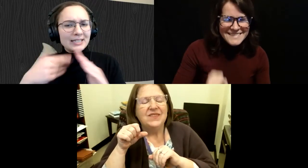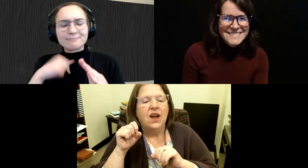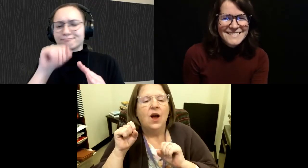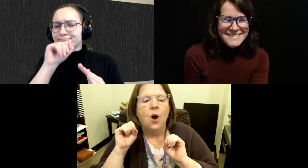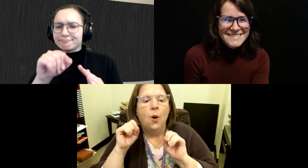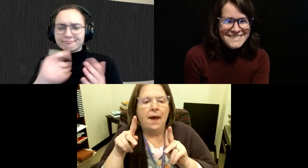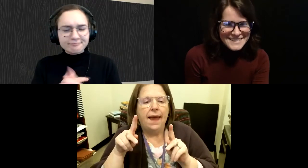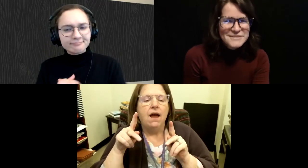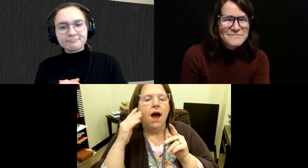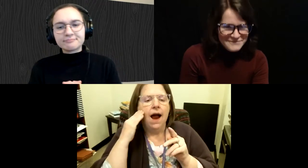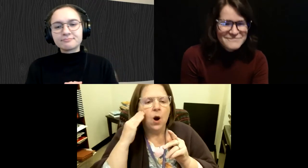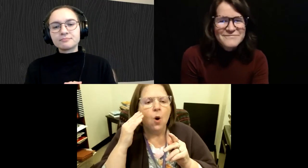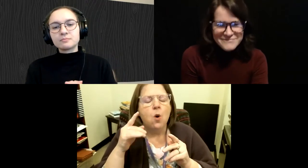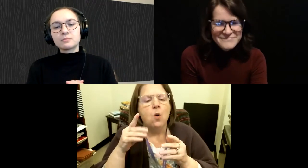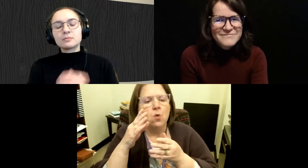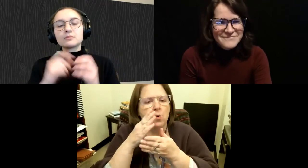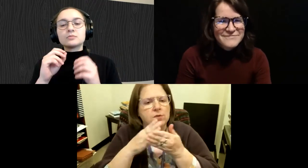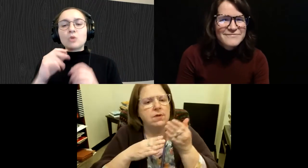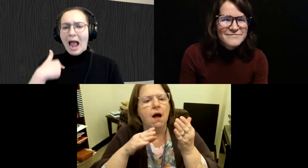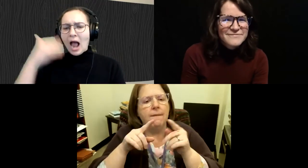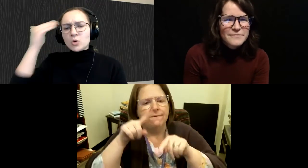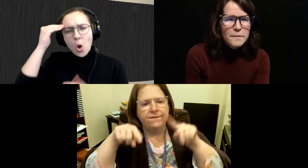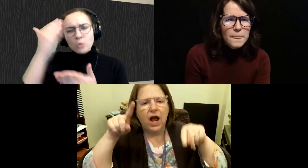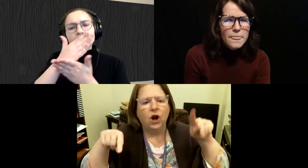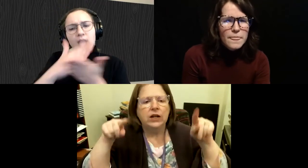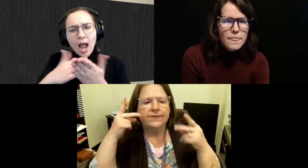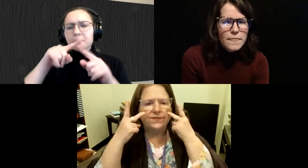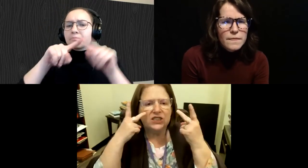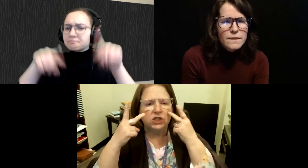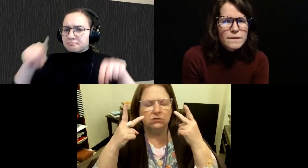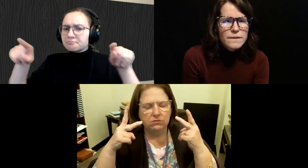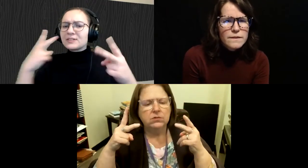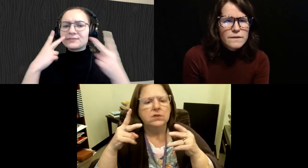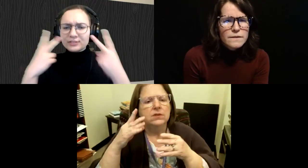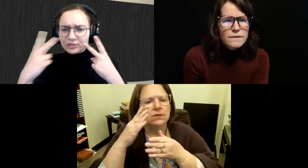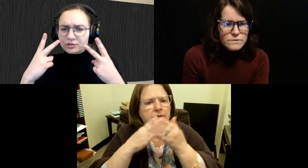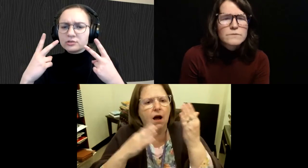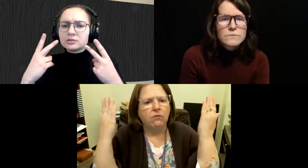yes. Mm-hmm. Okay. I know there's some variations in vision.